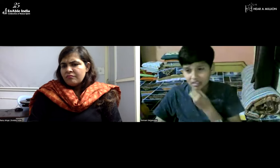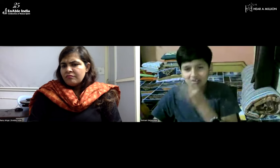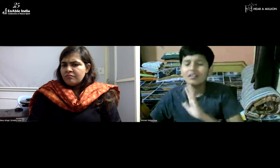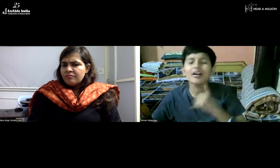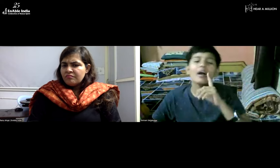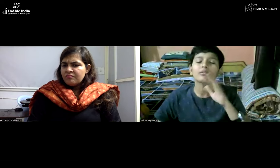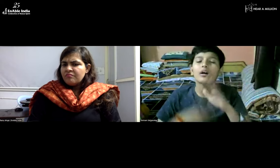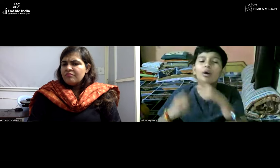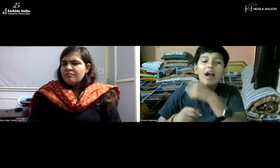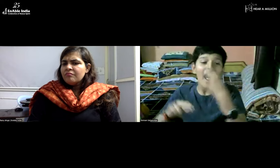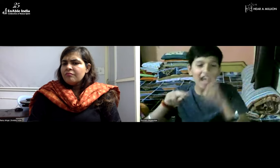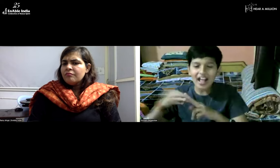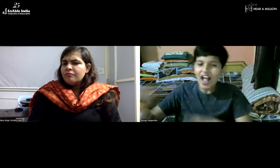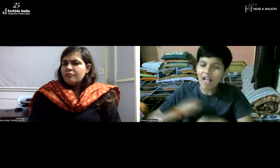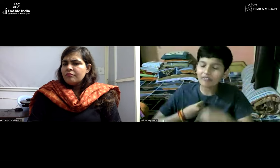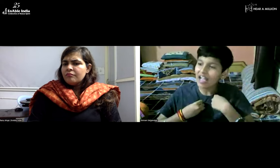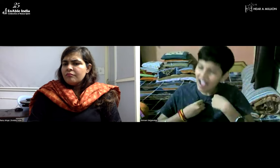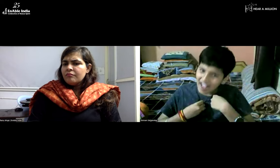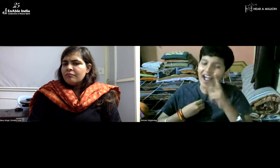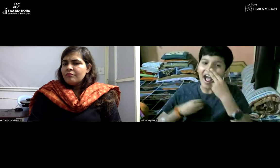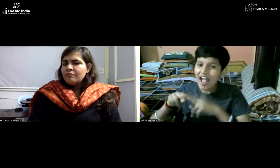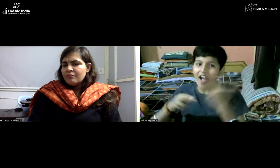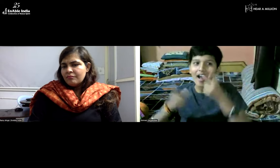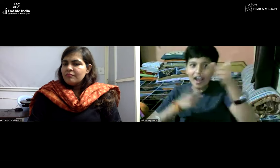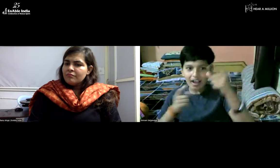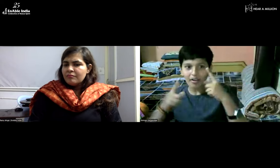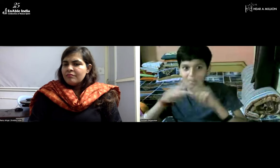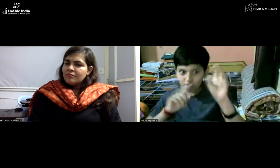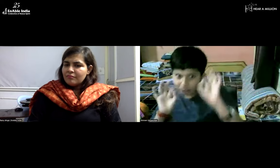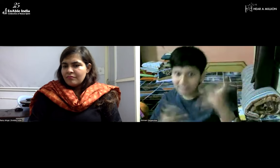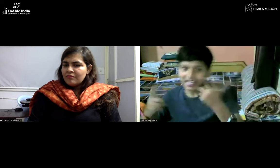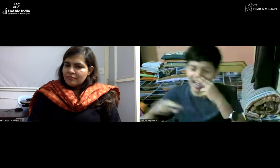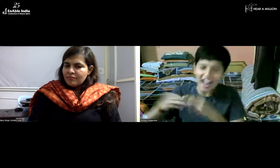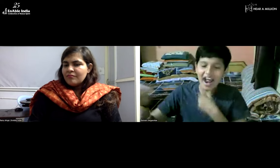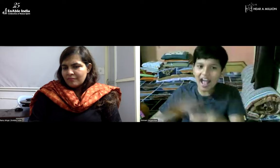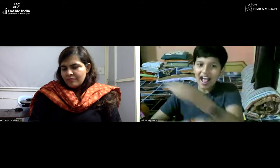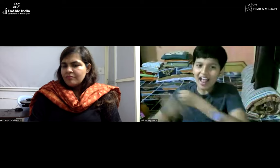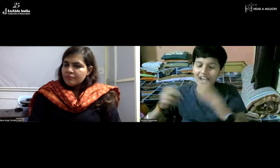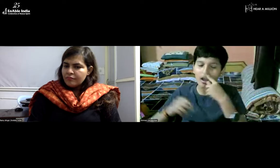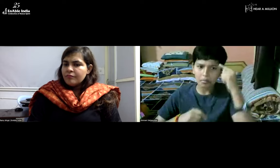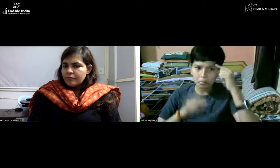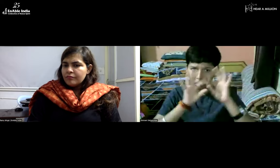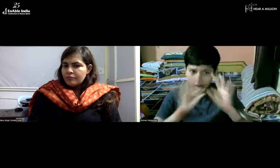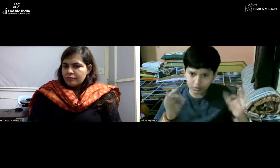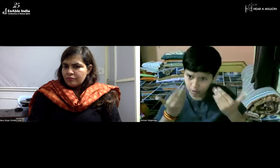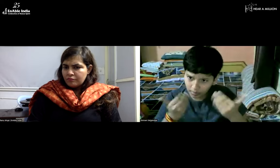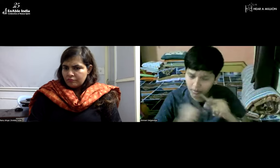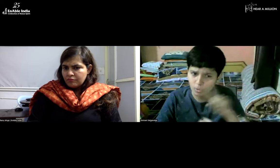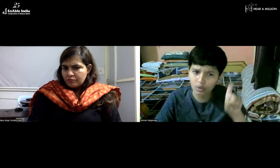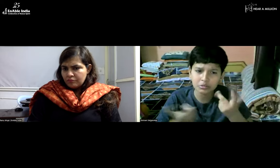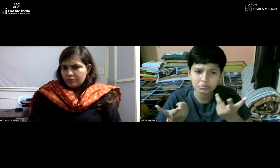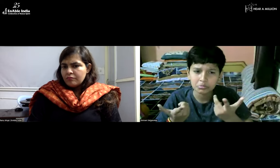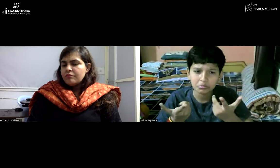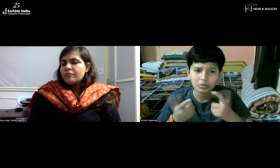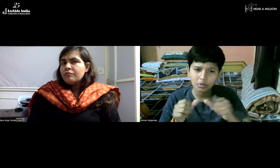that change. So you have to work hard. You need to meet each of them and create Yeah, that that's bonding true. with That's others. true. So you need to find